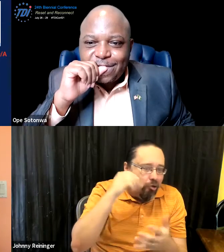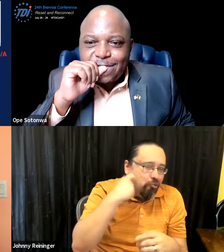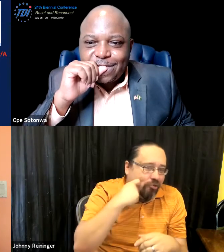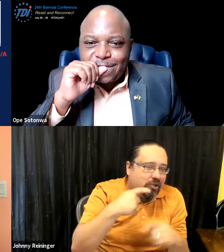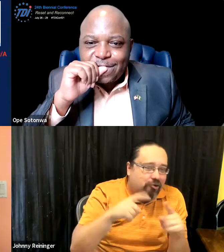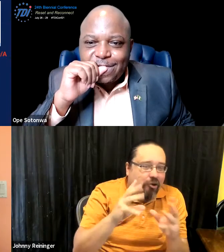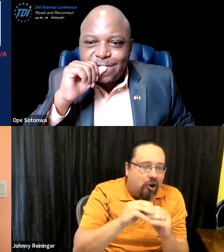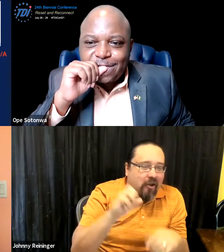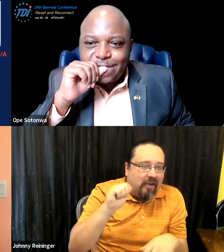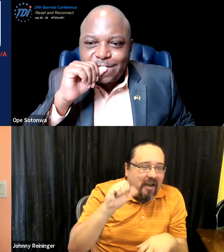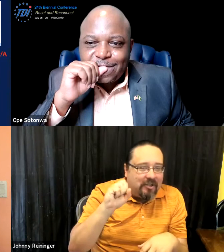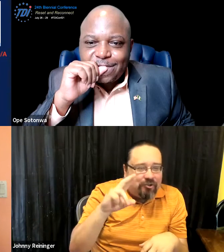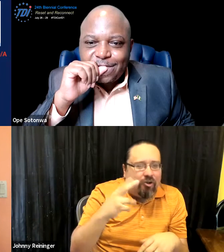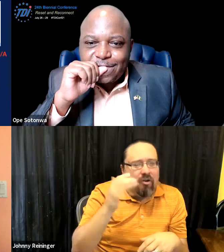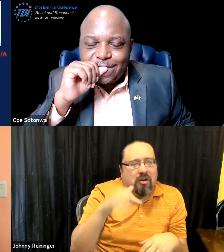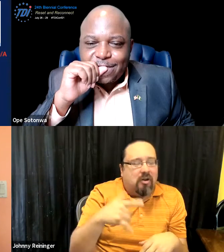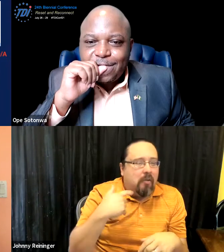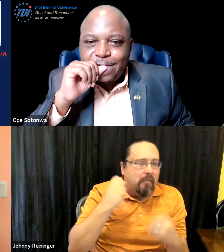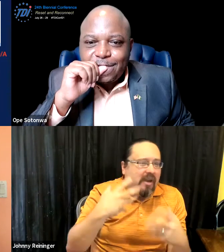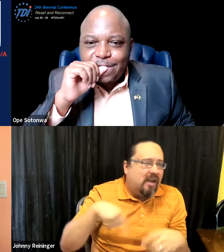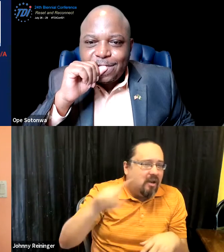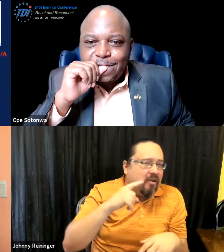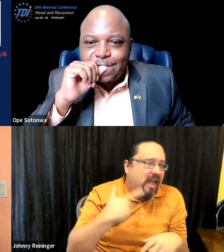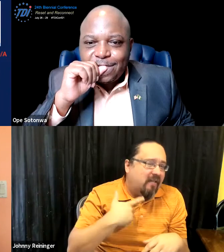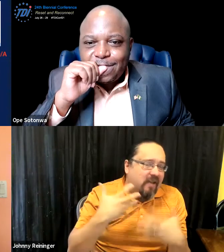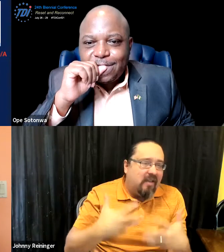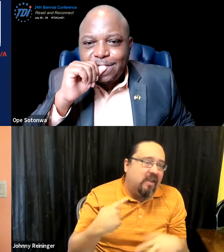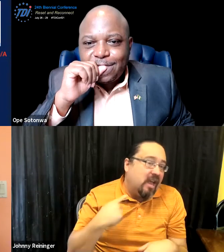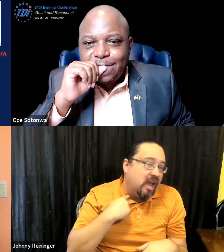ASR, I just learned this room, ASR,